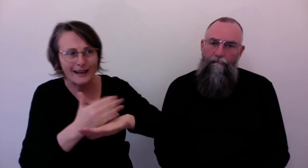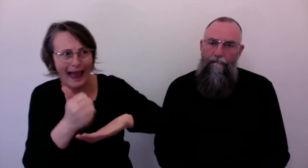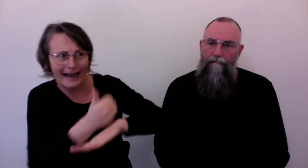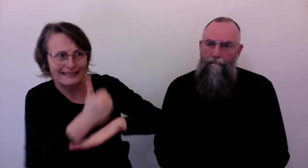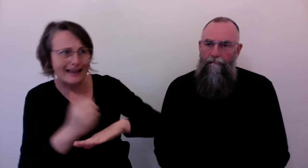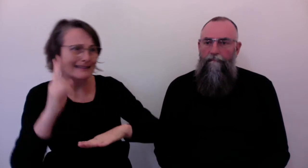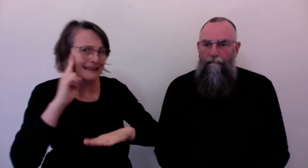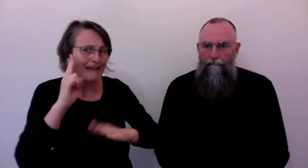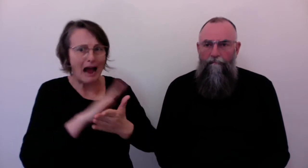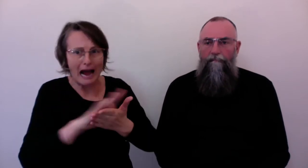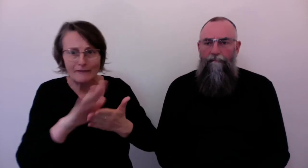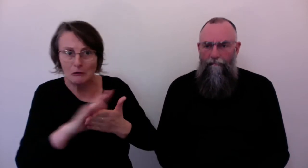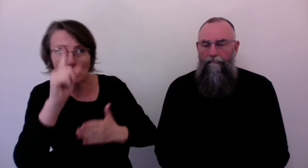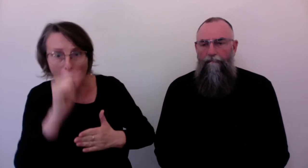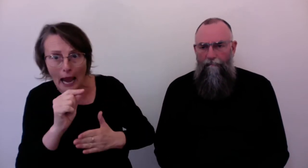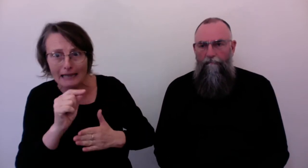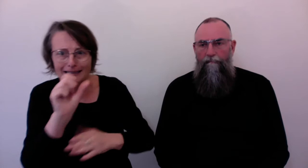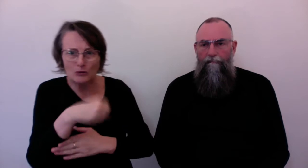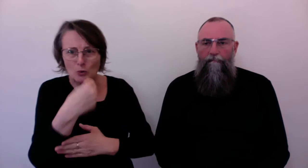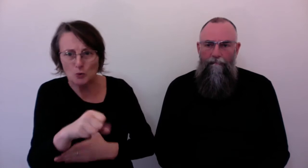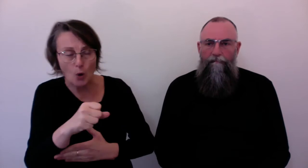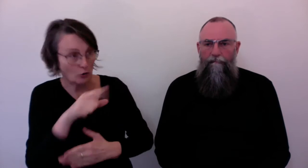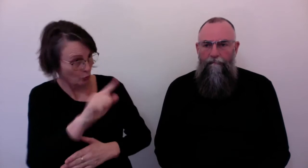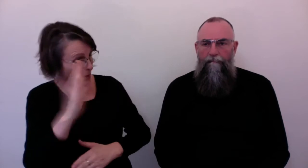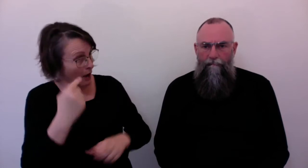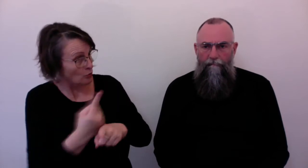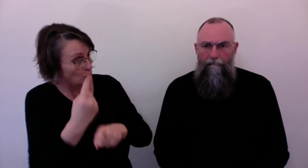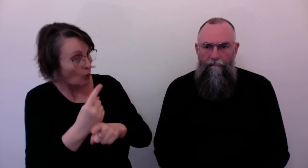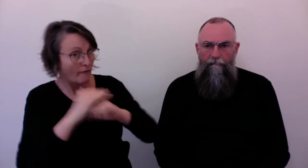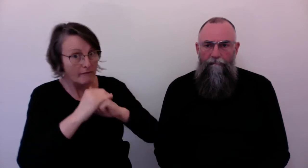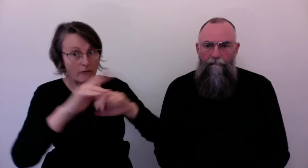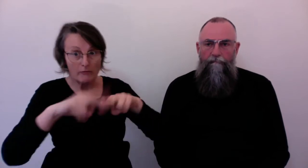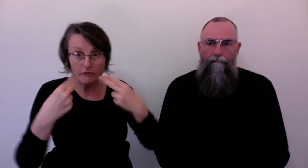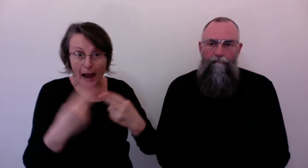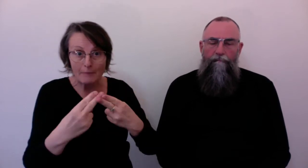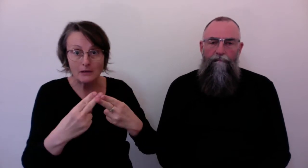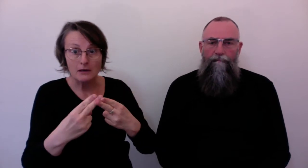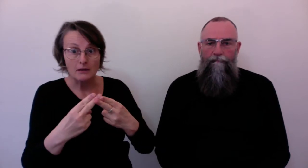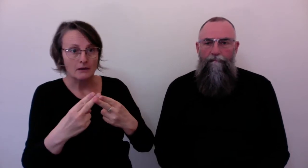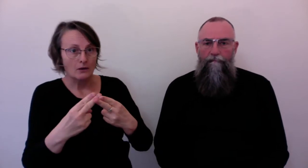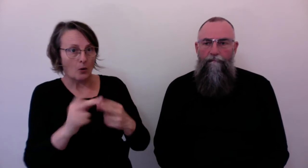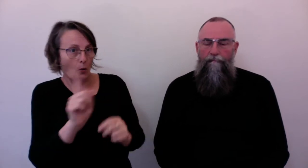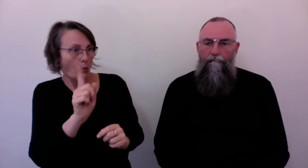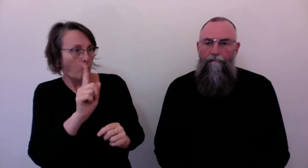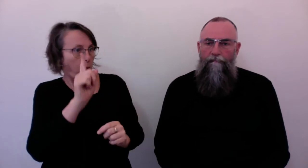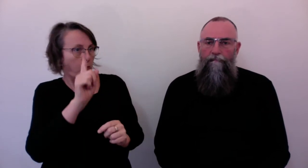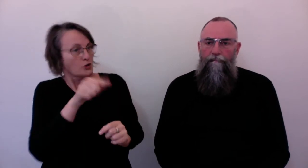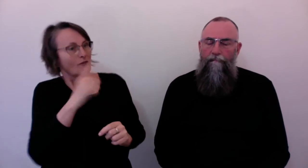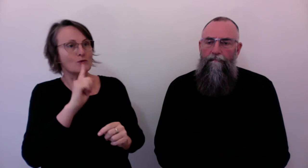hearing, deaf, for anybody with that disability, Yeah. did you get told immediately when you told people, I want to be an actor, was the first thing they said